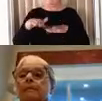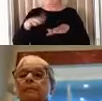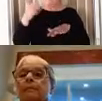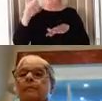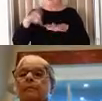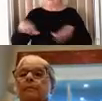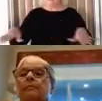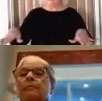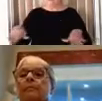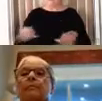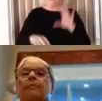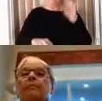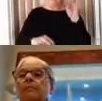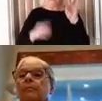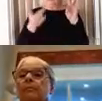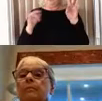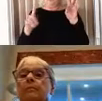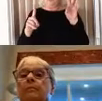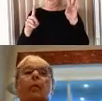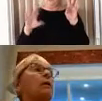The 7 grandchildren